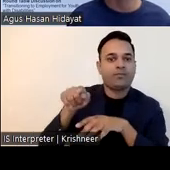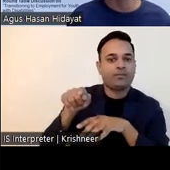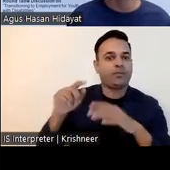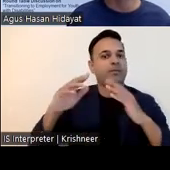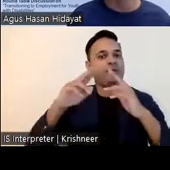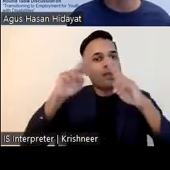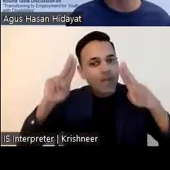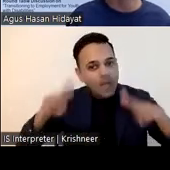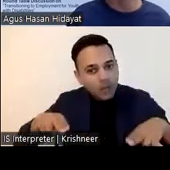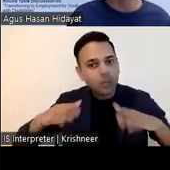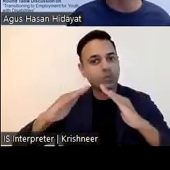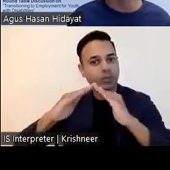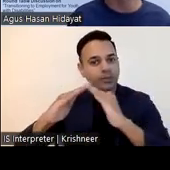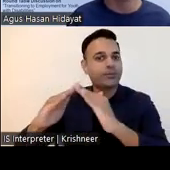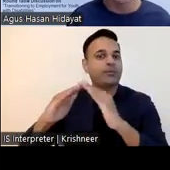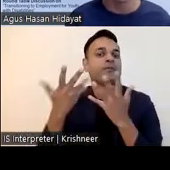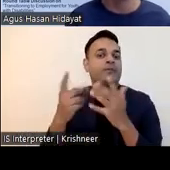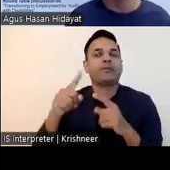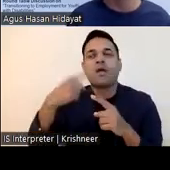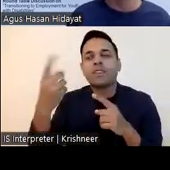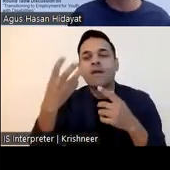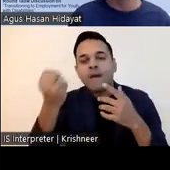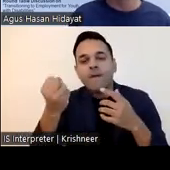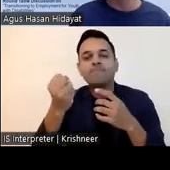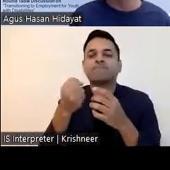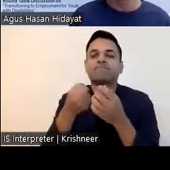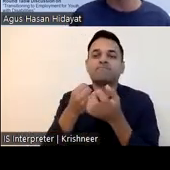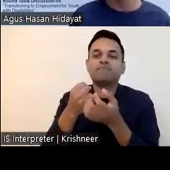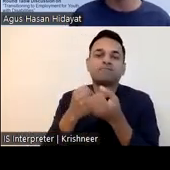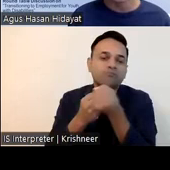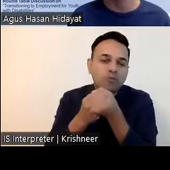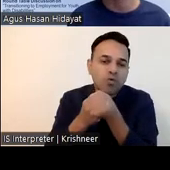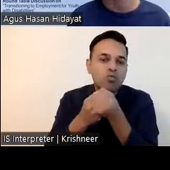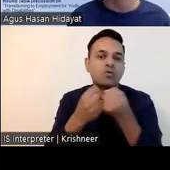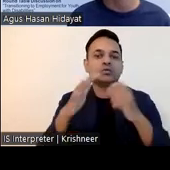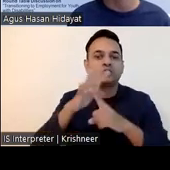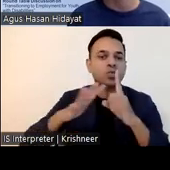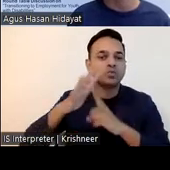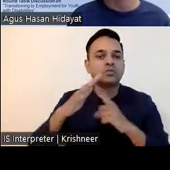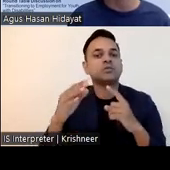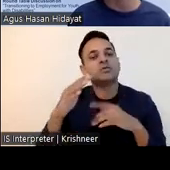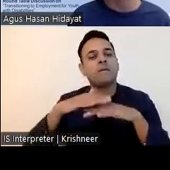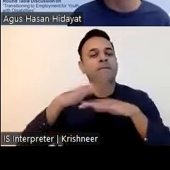and we need the legal reform, and we have to ban